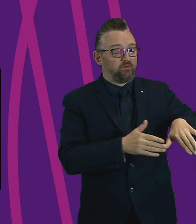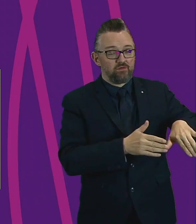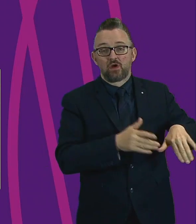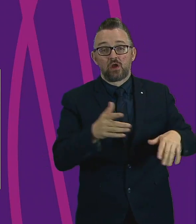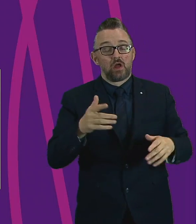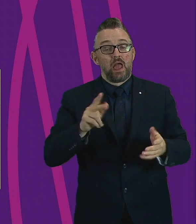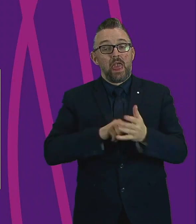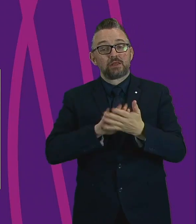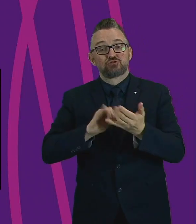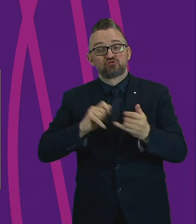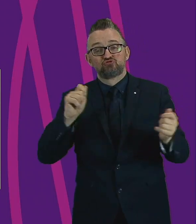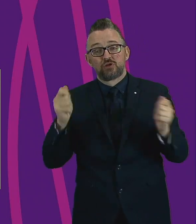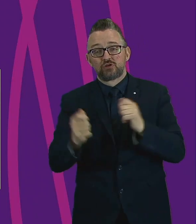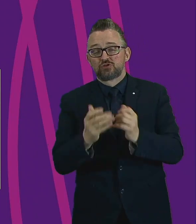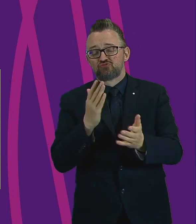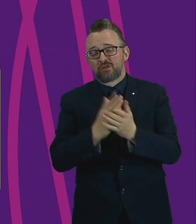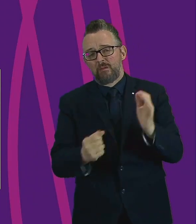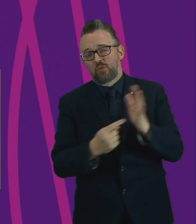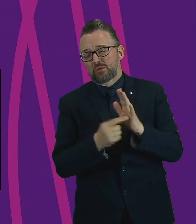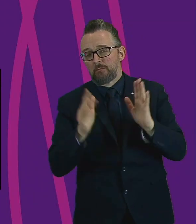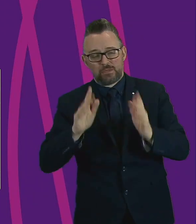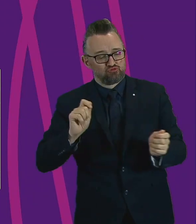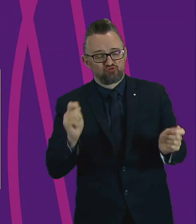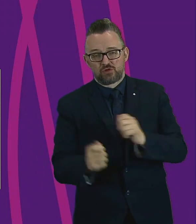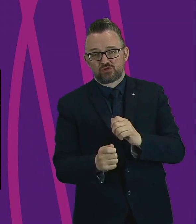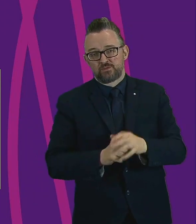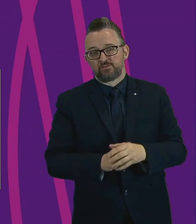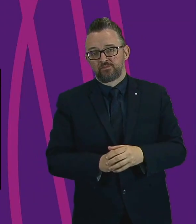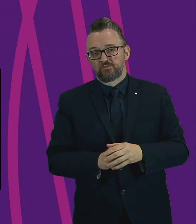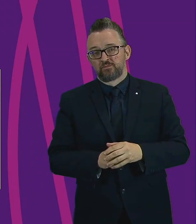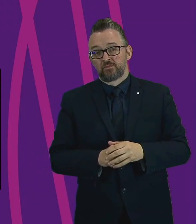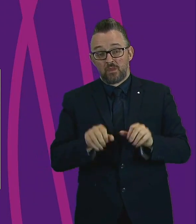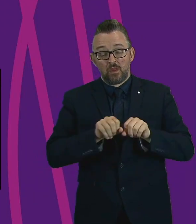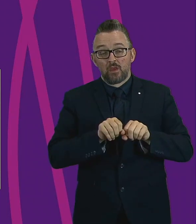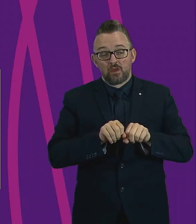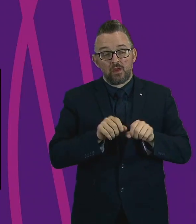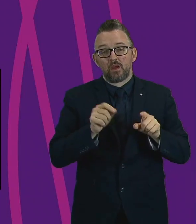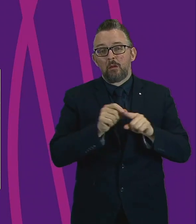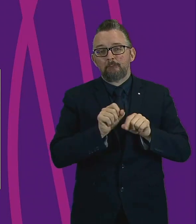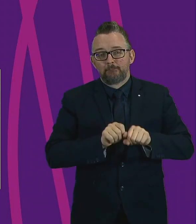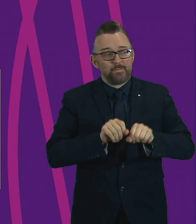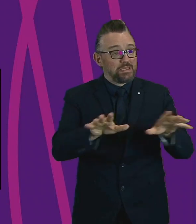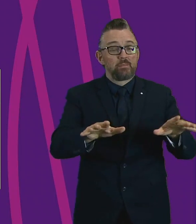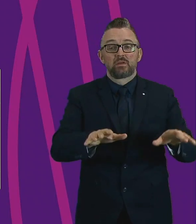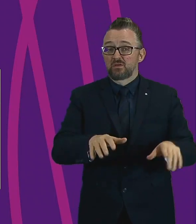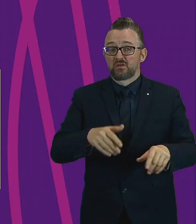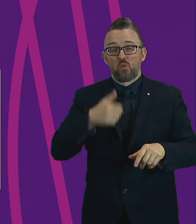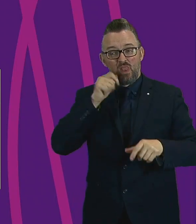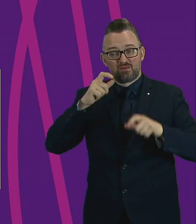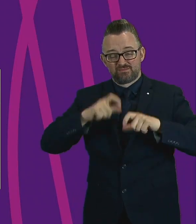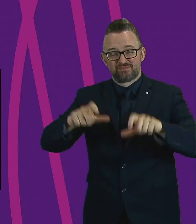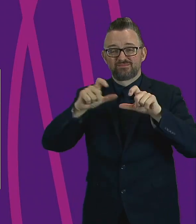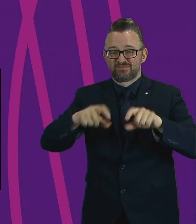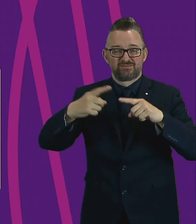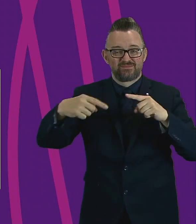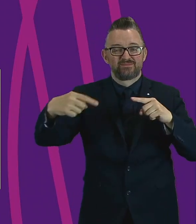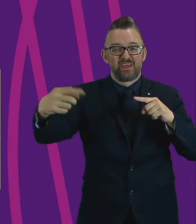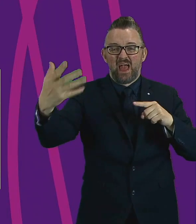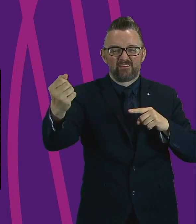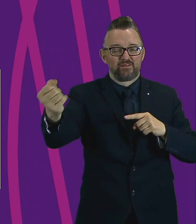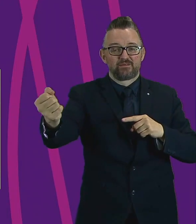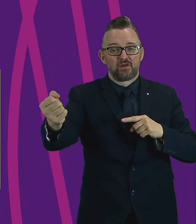ever. Deputy Presiding Officer, the threat of pandemics will always be with us, and the legacy of COVID-19 will linger on. Its